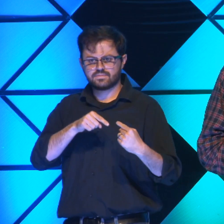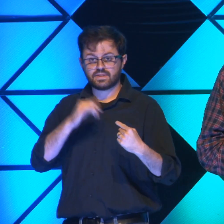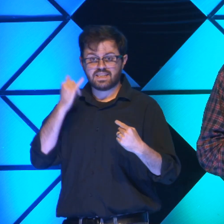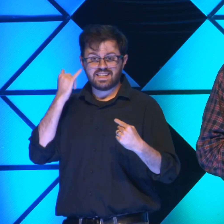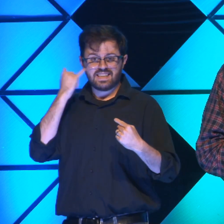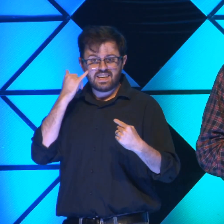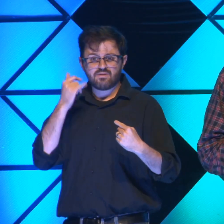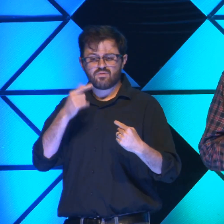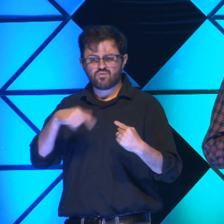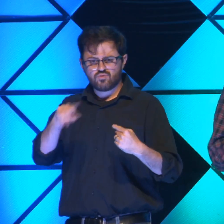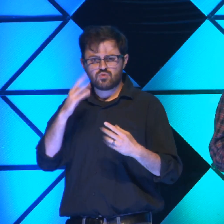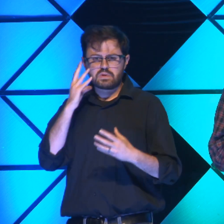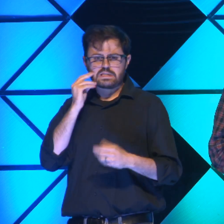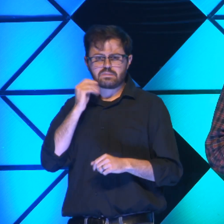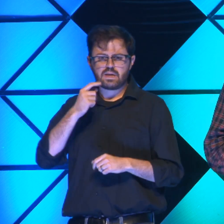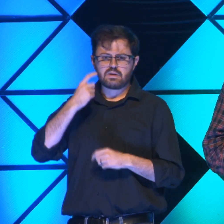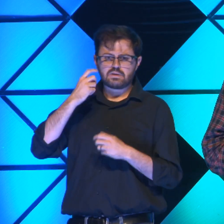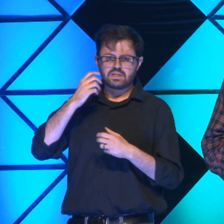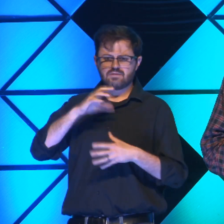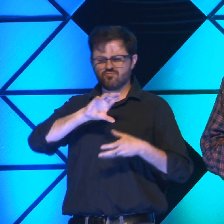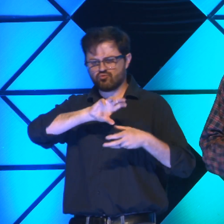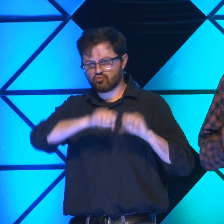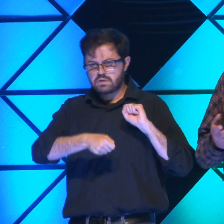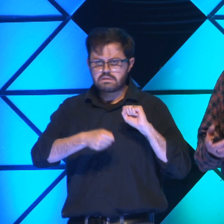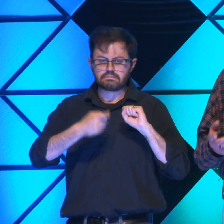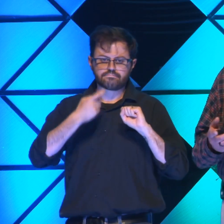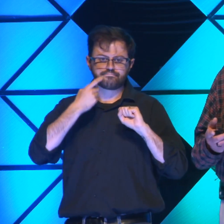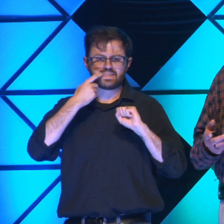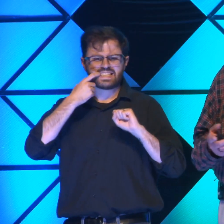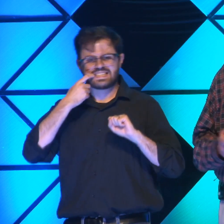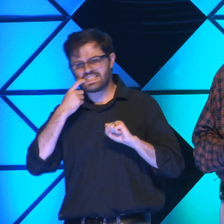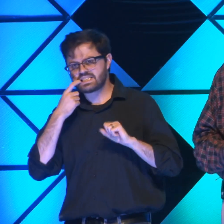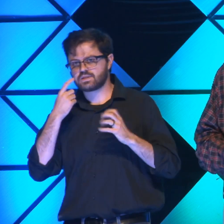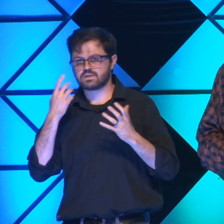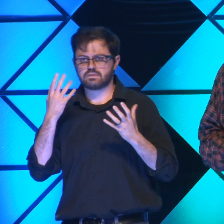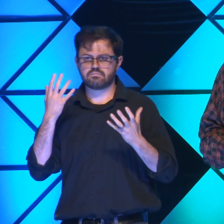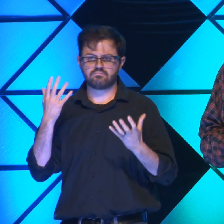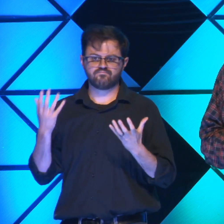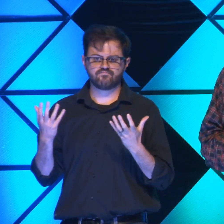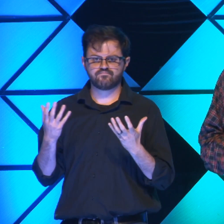grief or your addiction or your struggle for